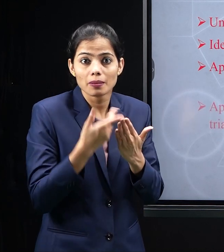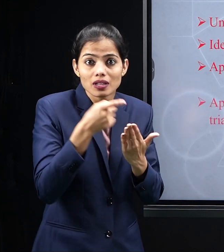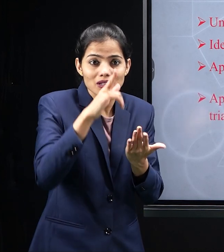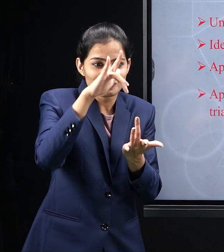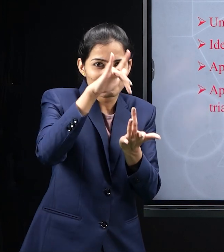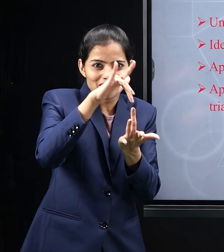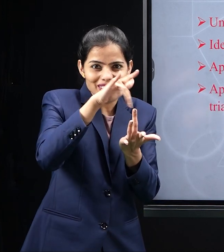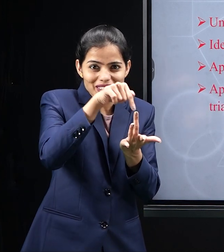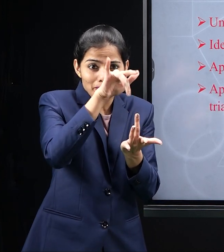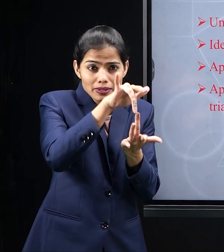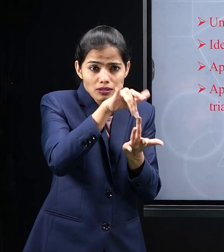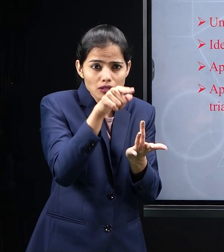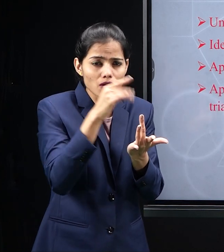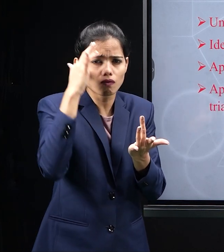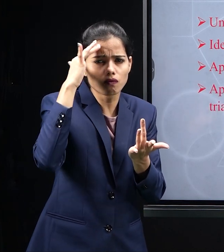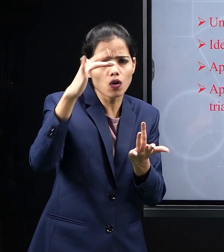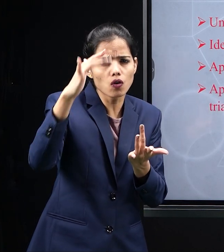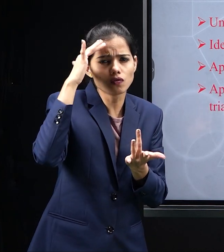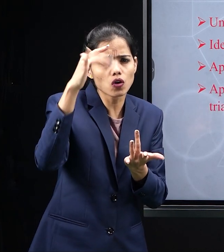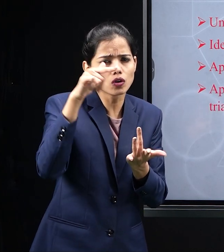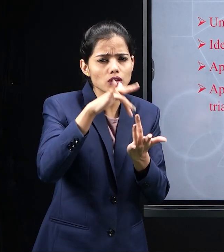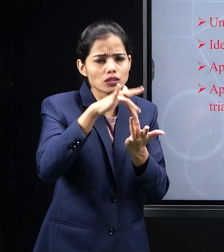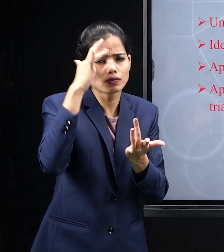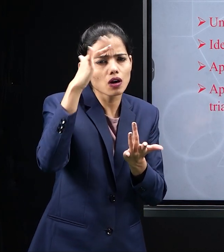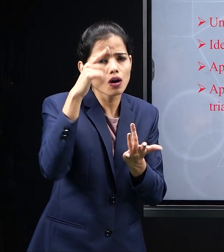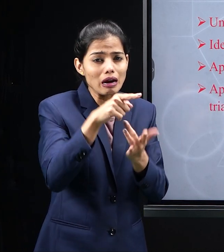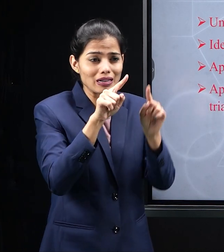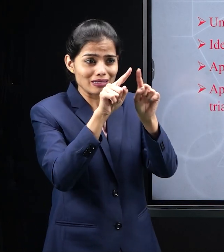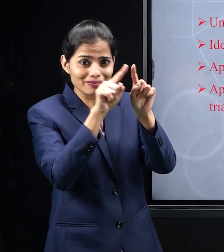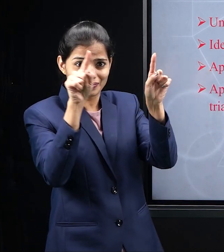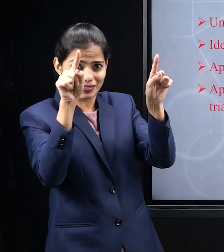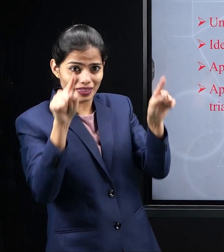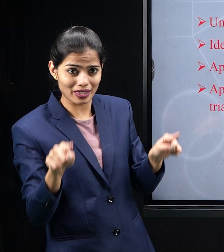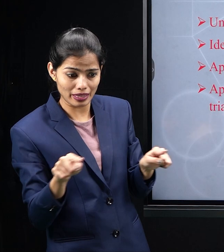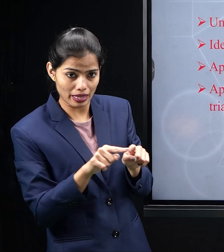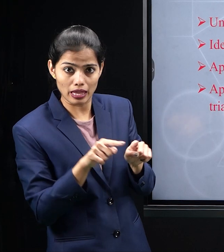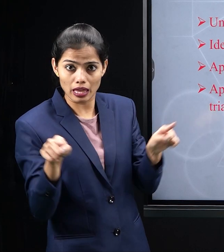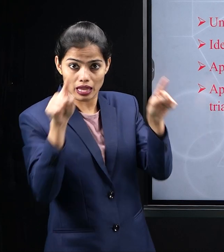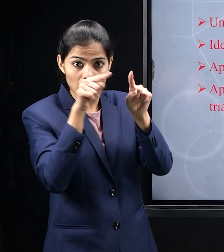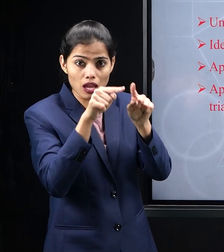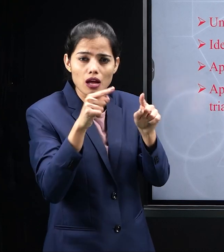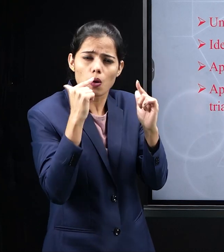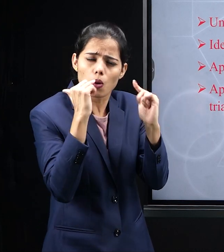Apply the midpoint theorem to determine parallelism and equality in triangles.